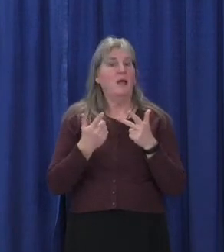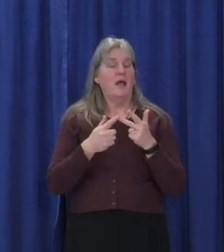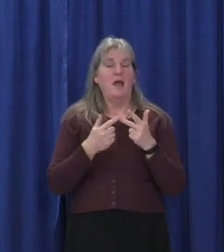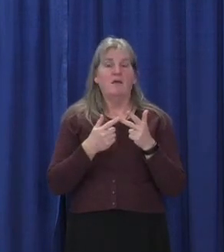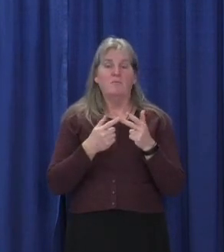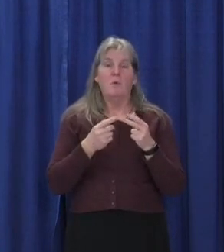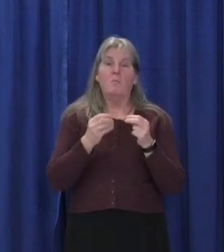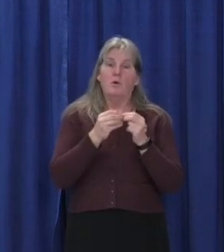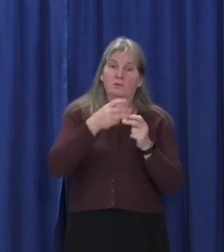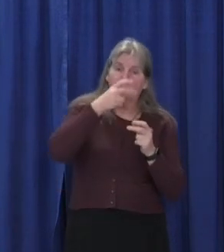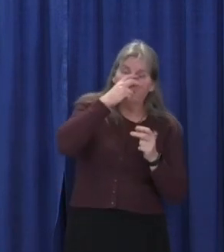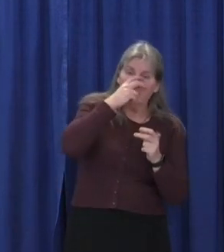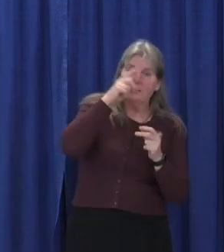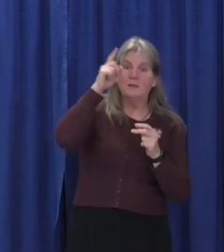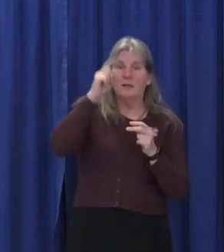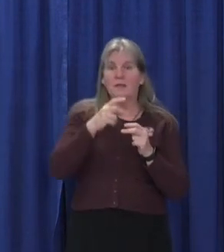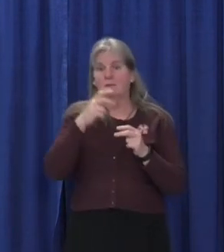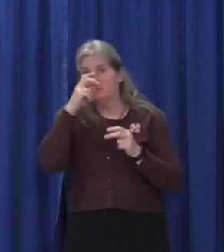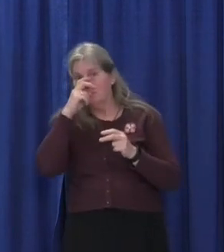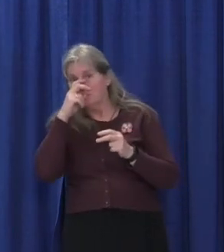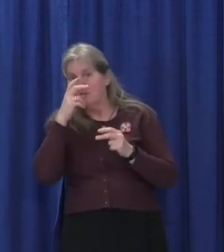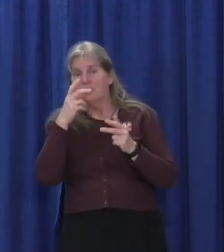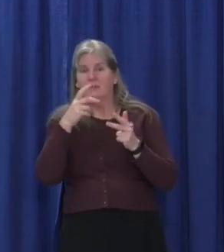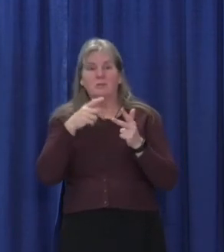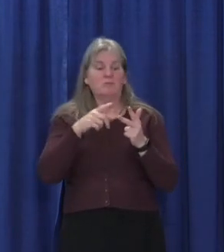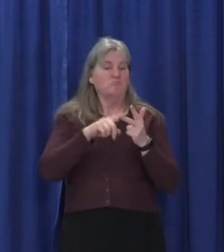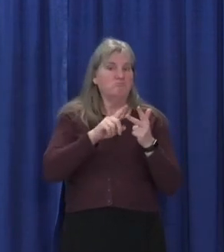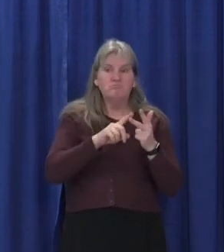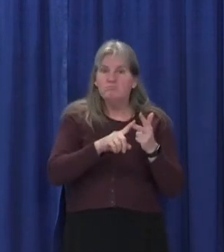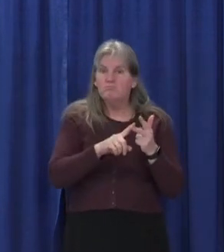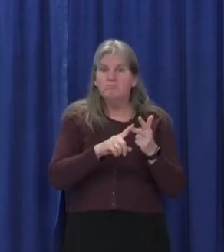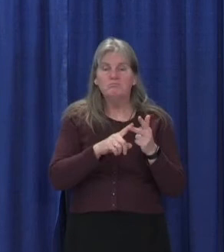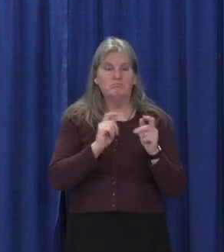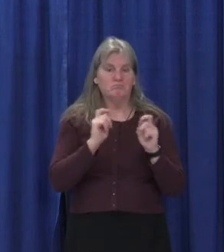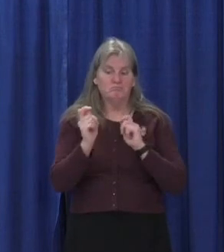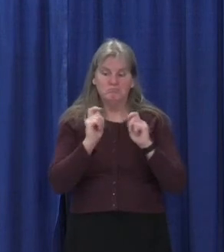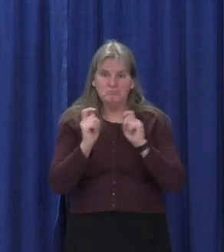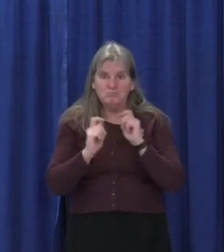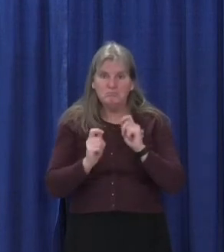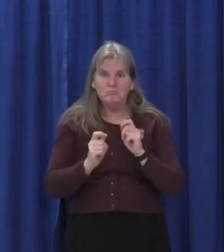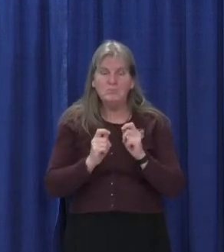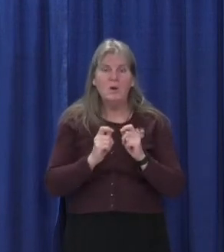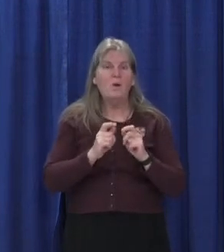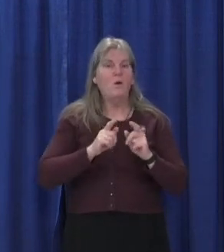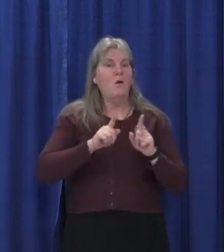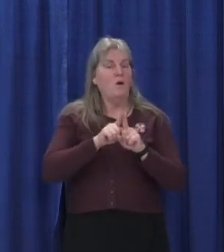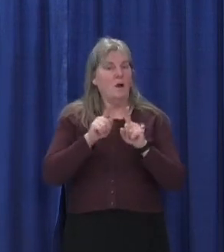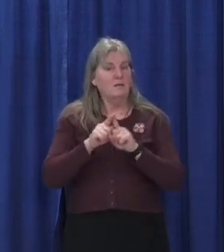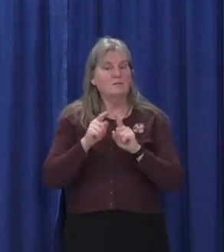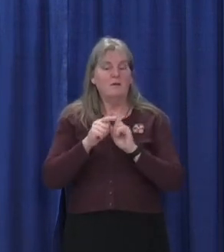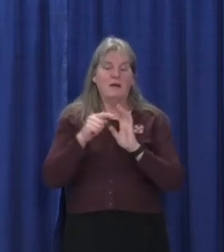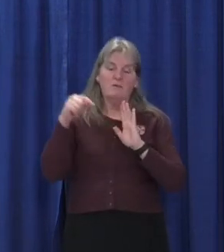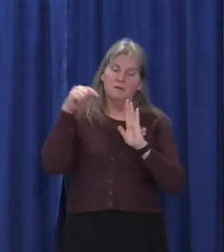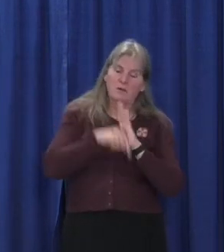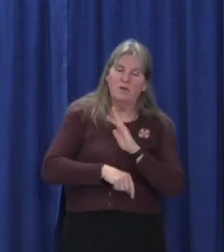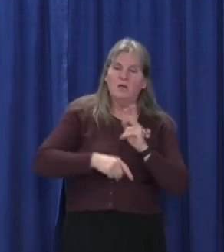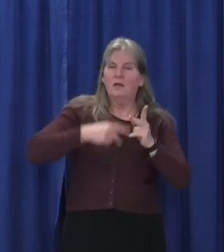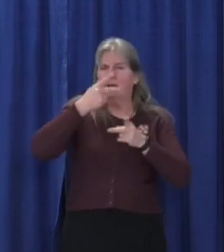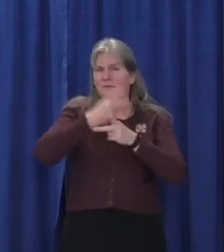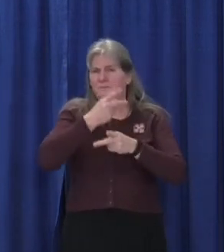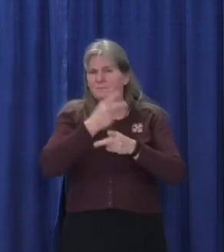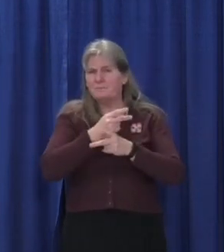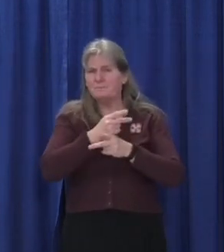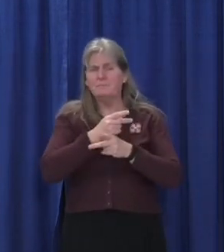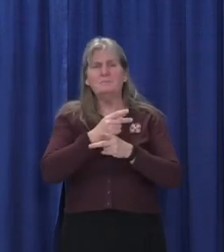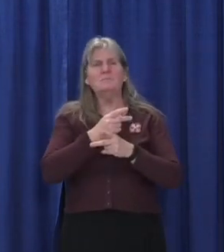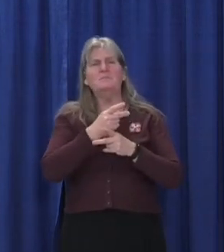measures according to the risk activity. There are capacity to respond through acute care, to respond to sick